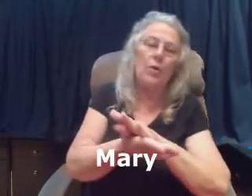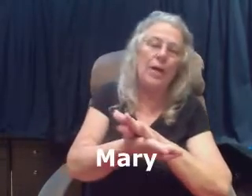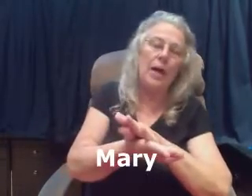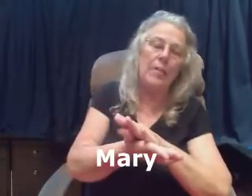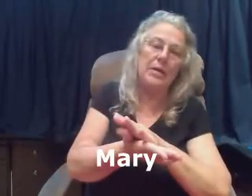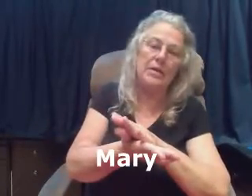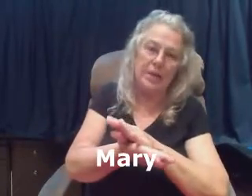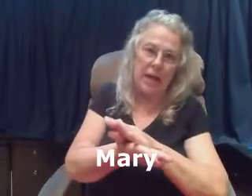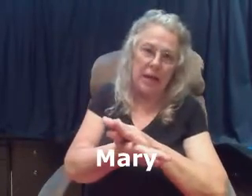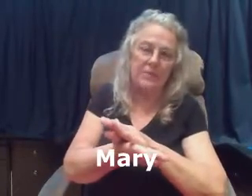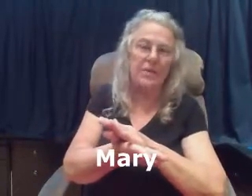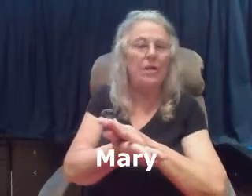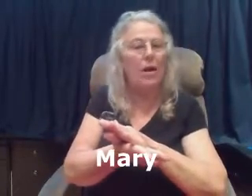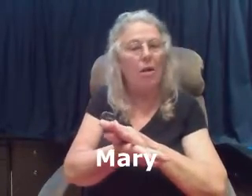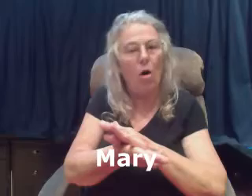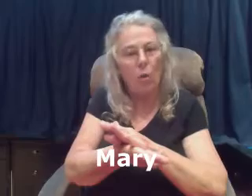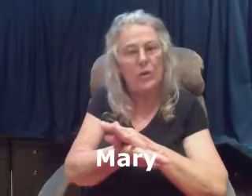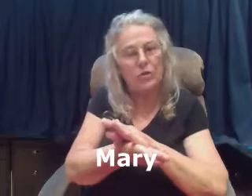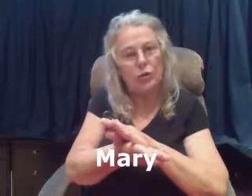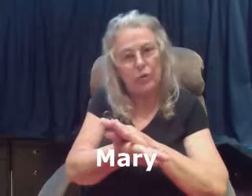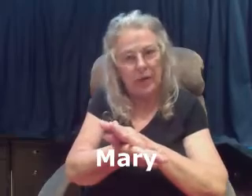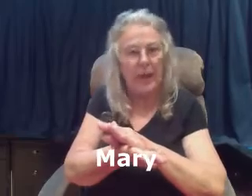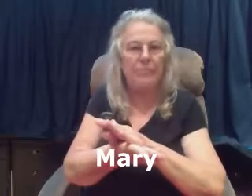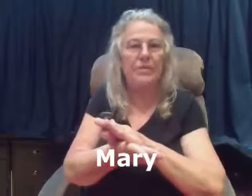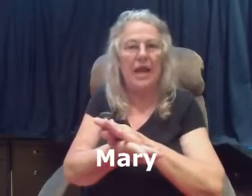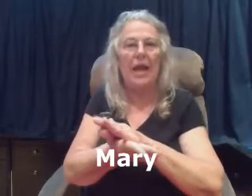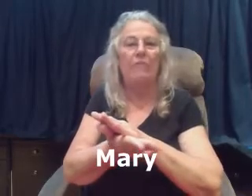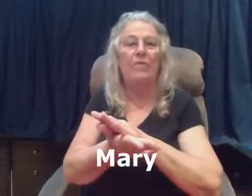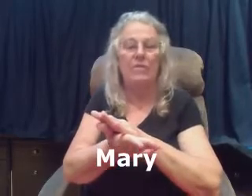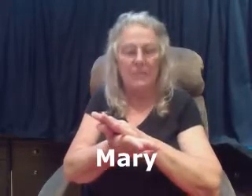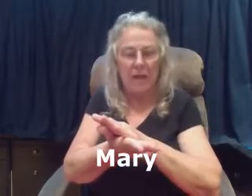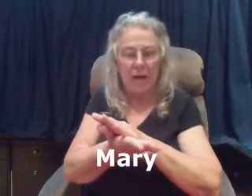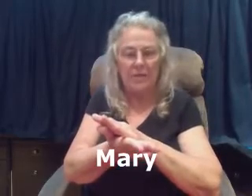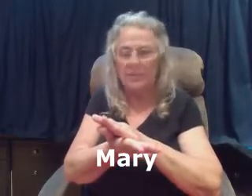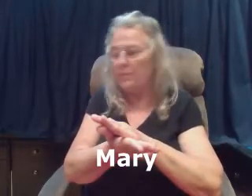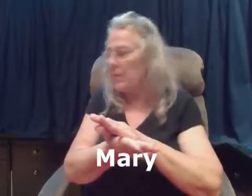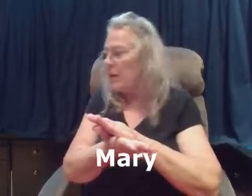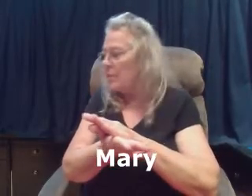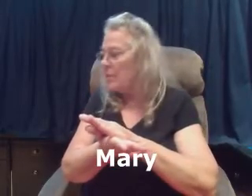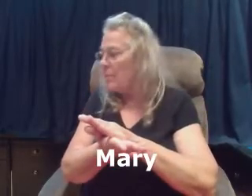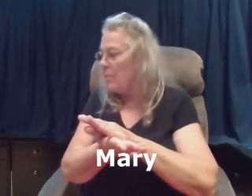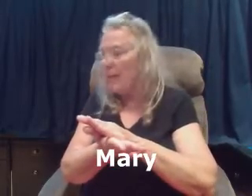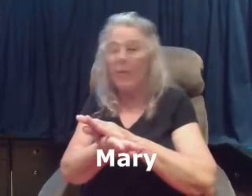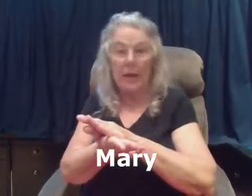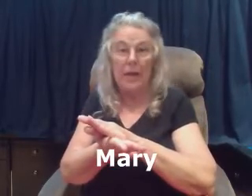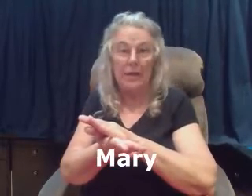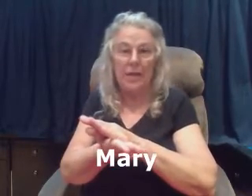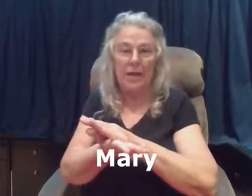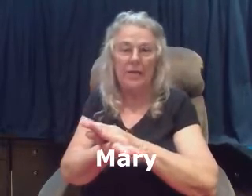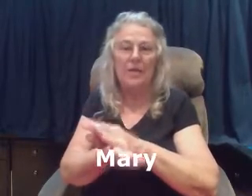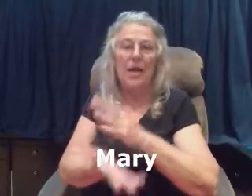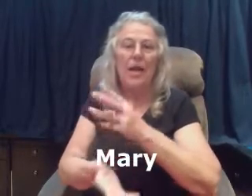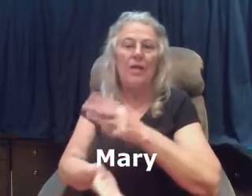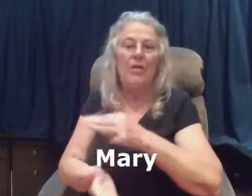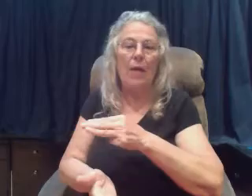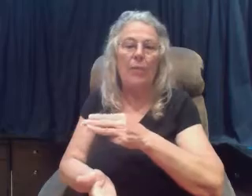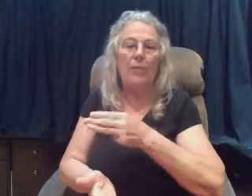we come into names, and not always do names have signs. Mary does. That would be